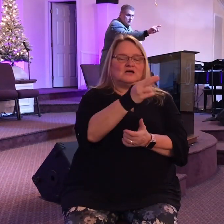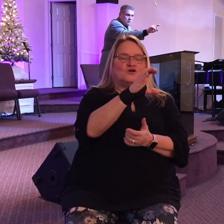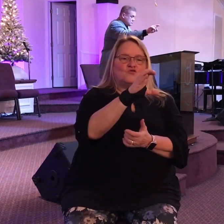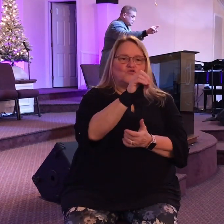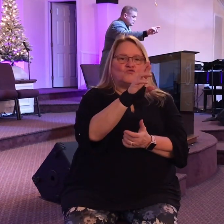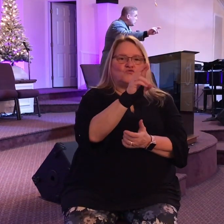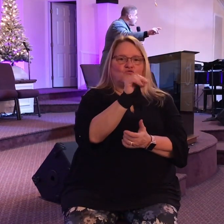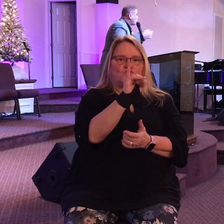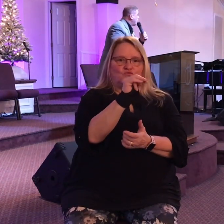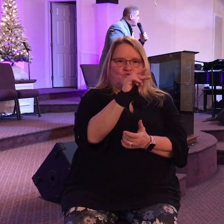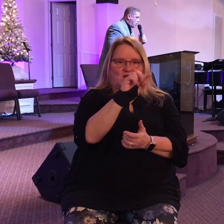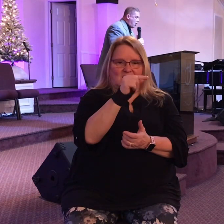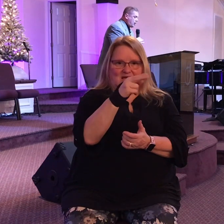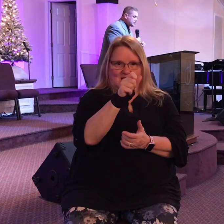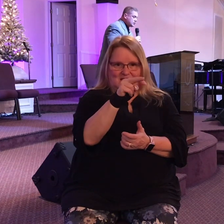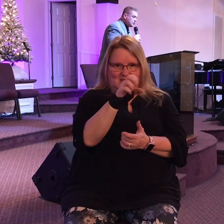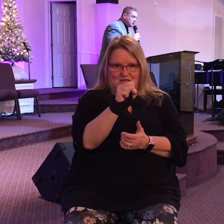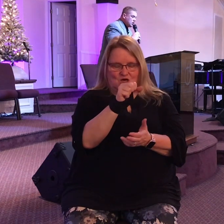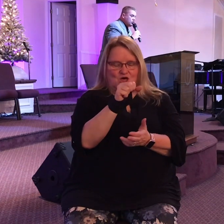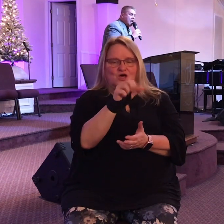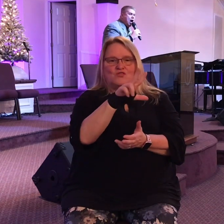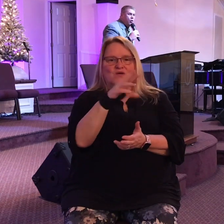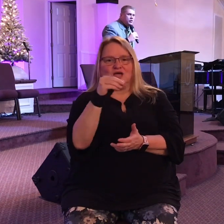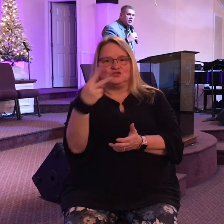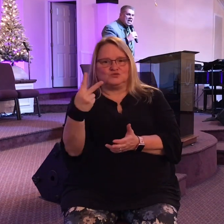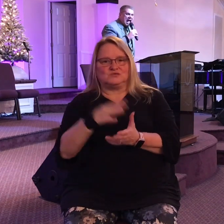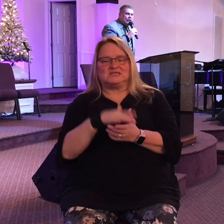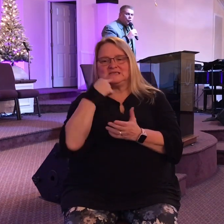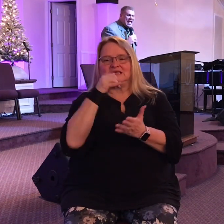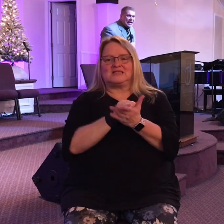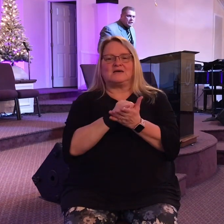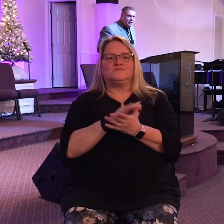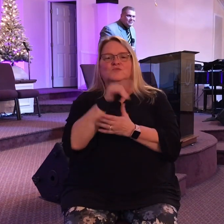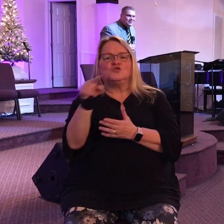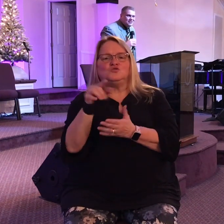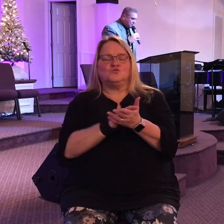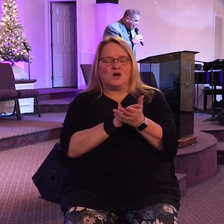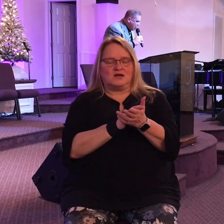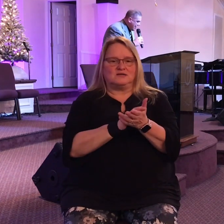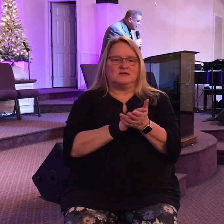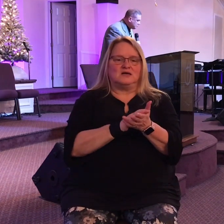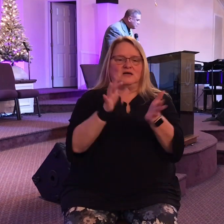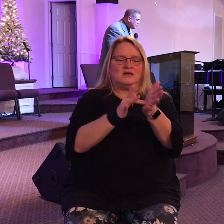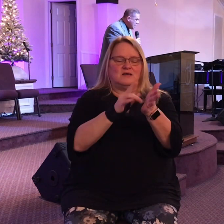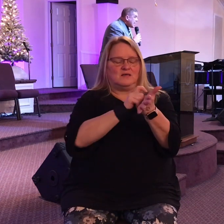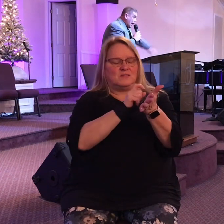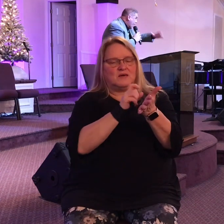epistle written on our hearts, known and read by all